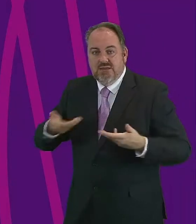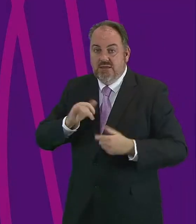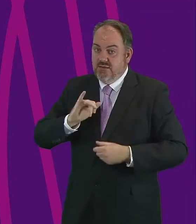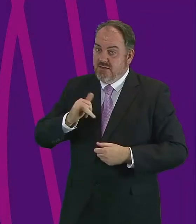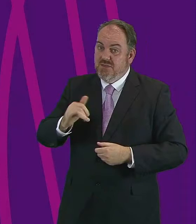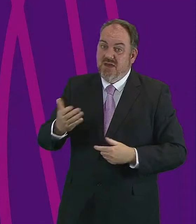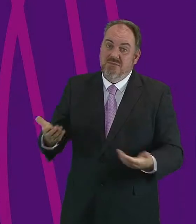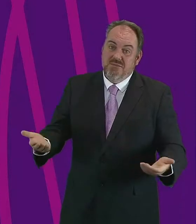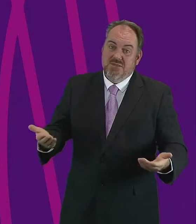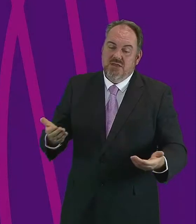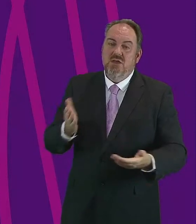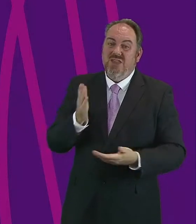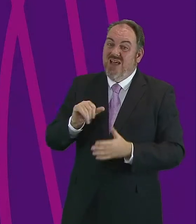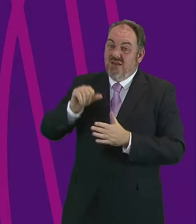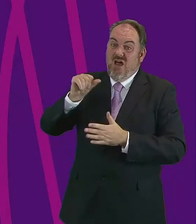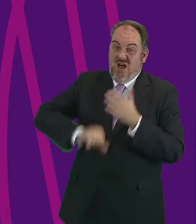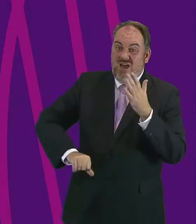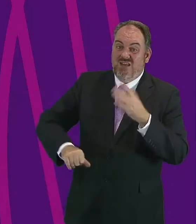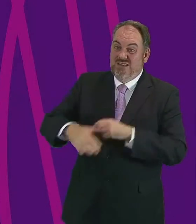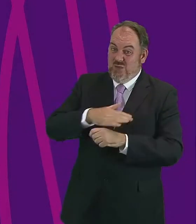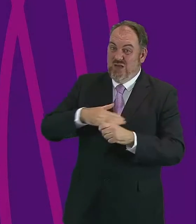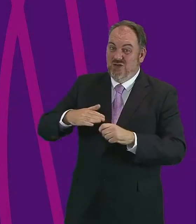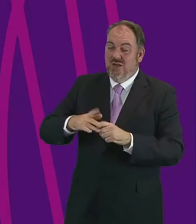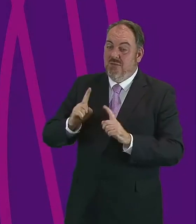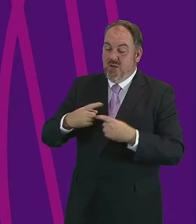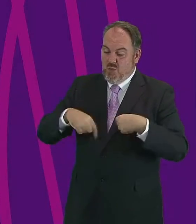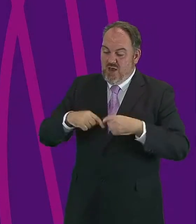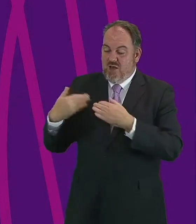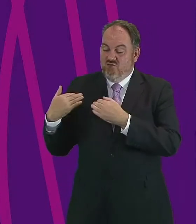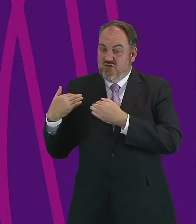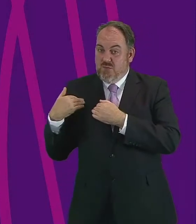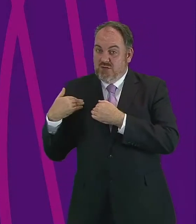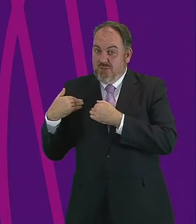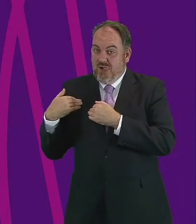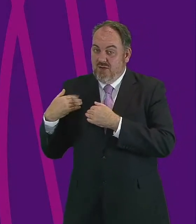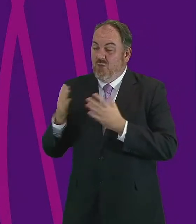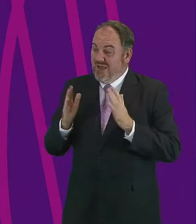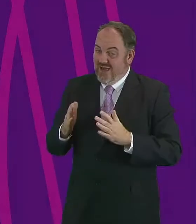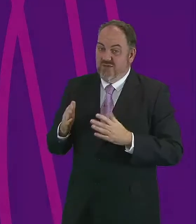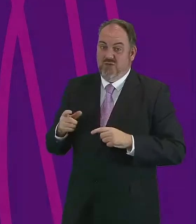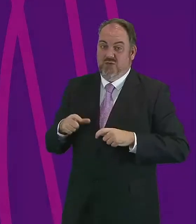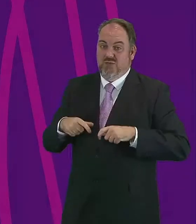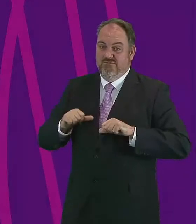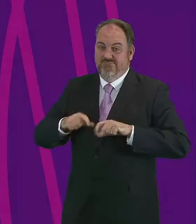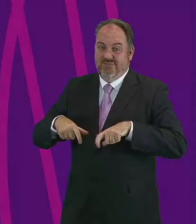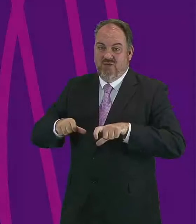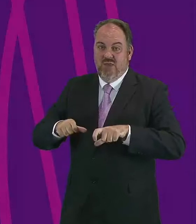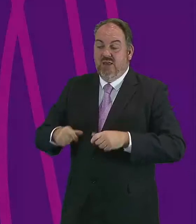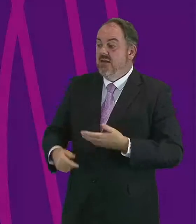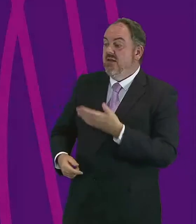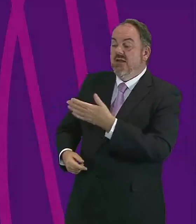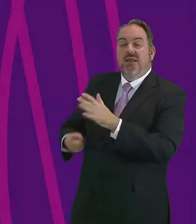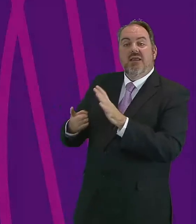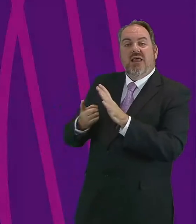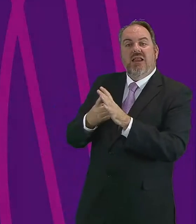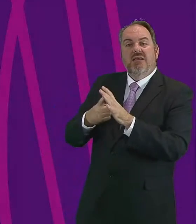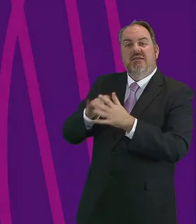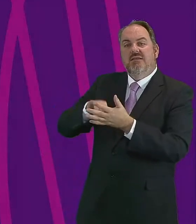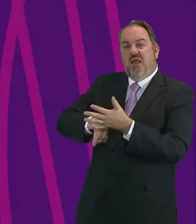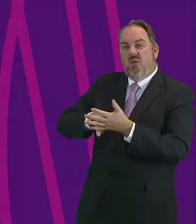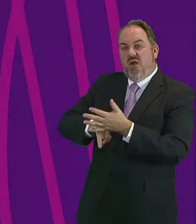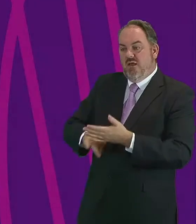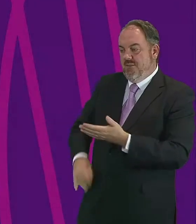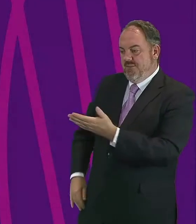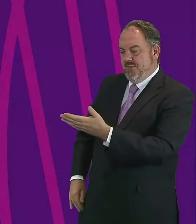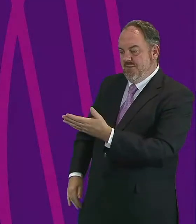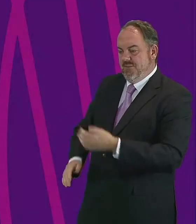of course, is a hard thing, and it's a responsibility that the government has to take. Anas Sarwar, to be followed by Sandra White.